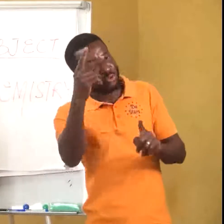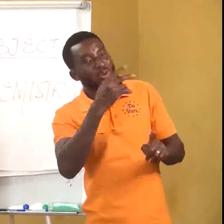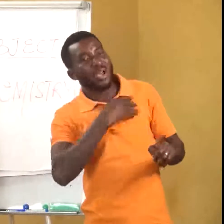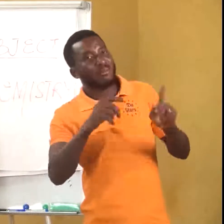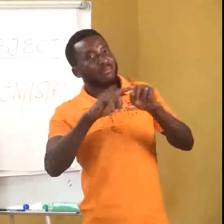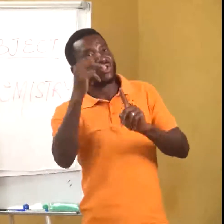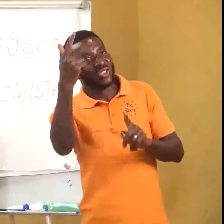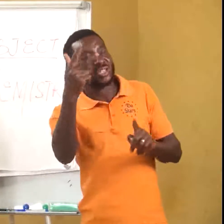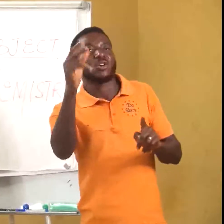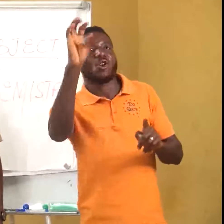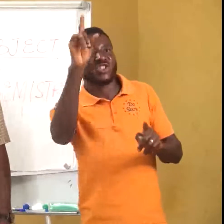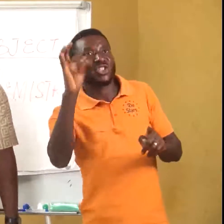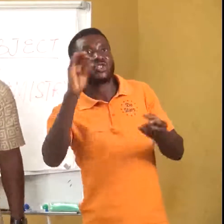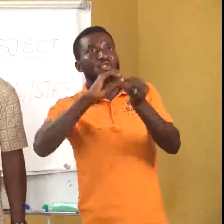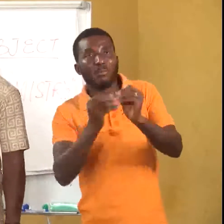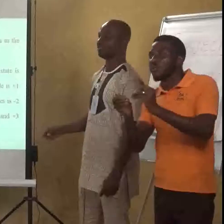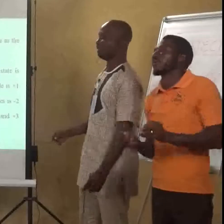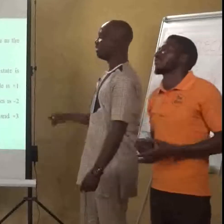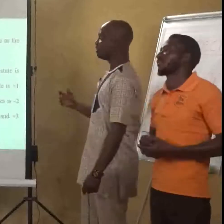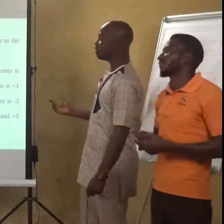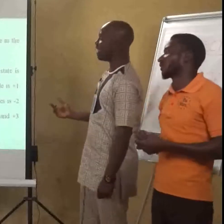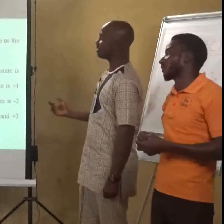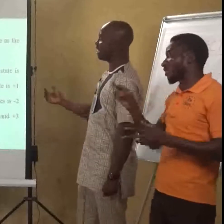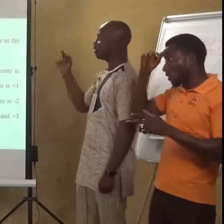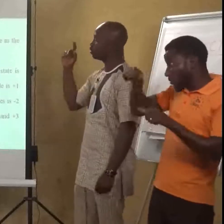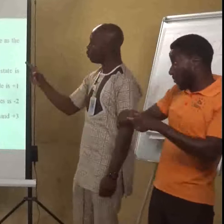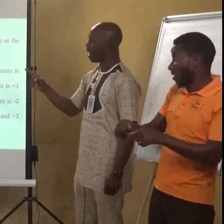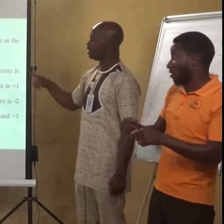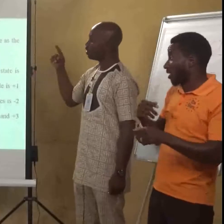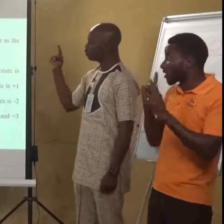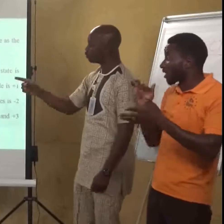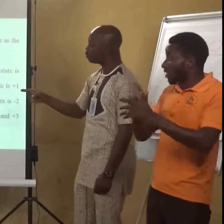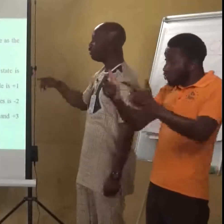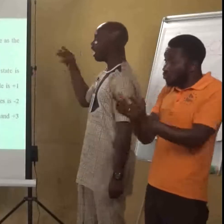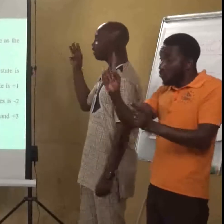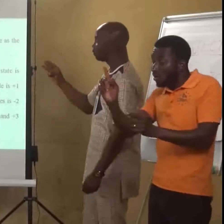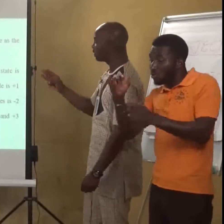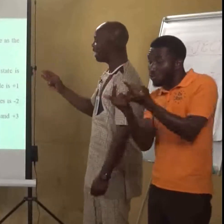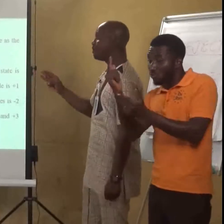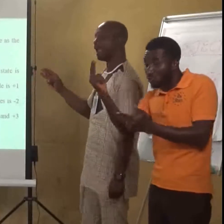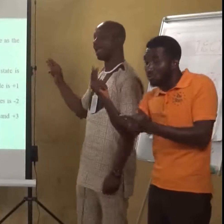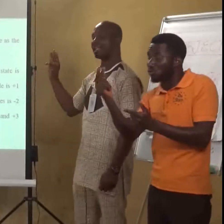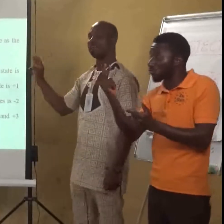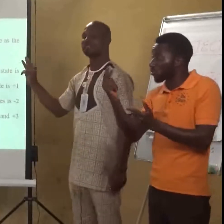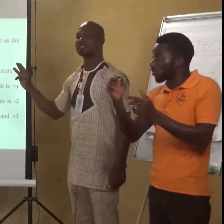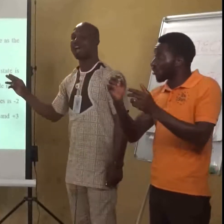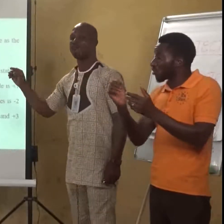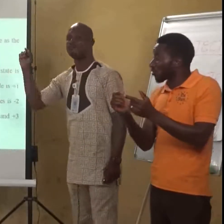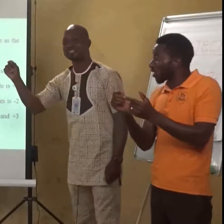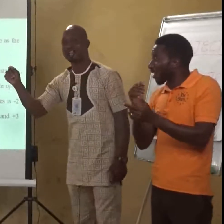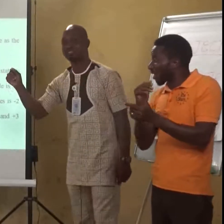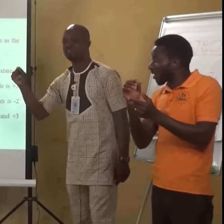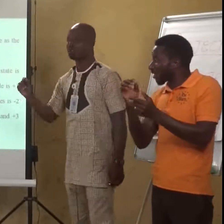and +3 oxidation number respectively. Remember I said group 1, group 2, and group 3 elements